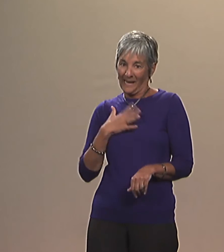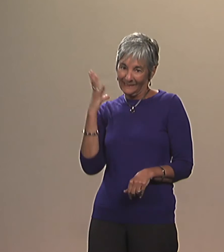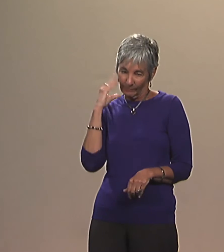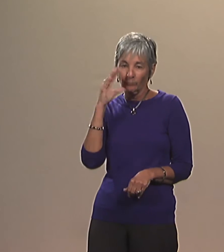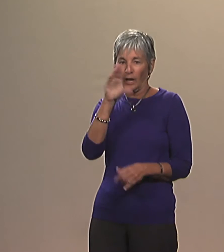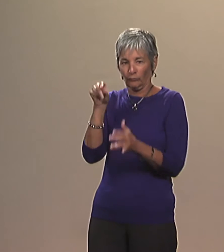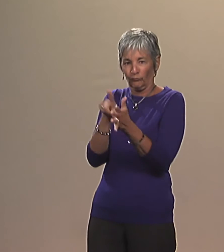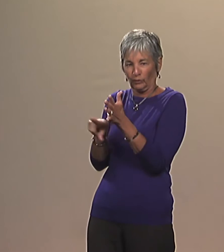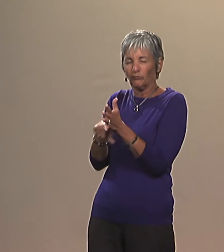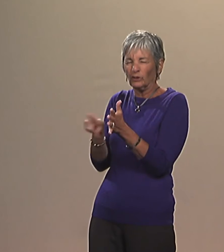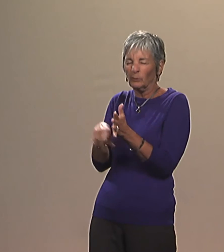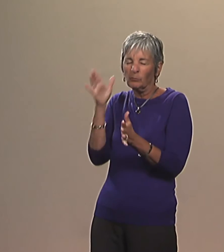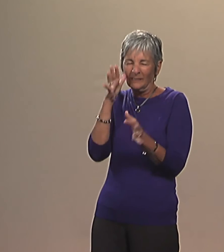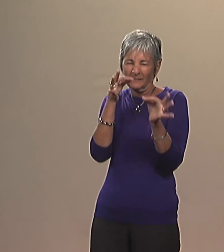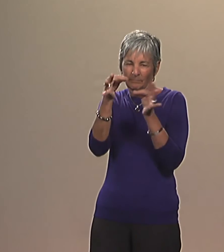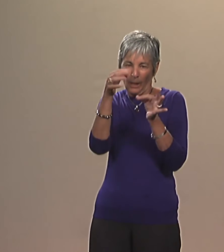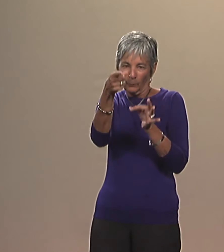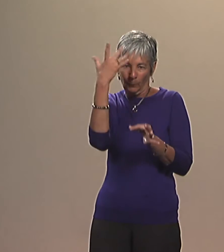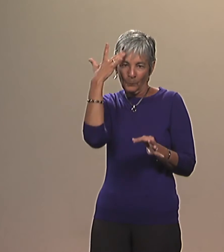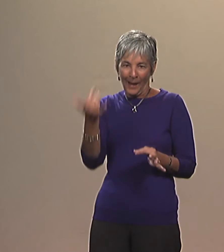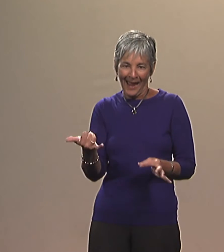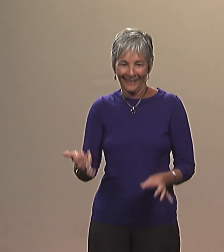experience and on research, I'll explain to you why.